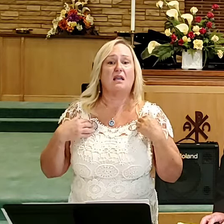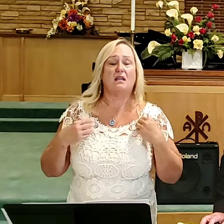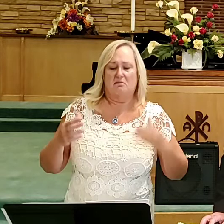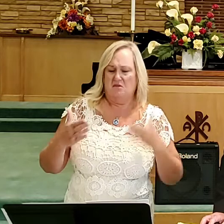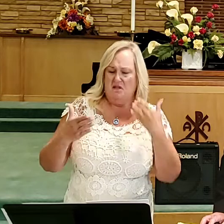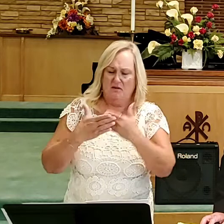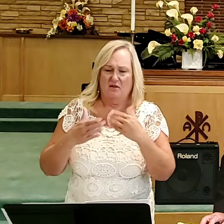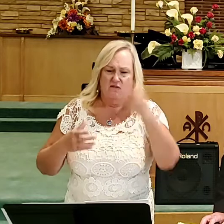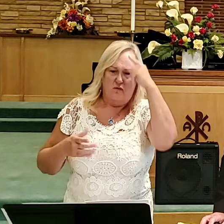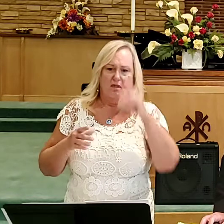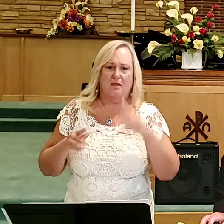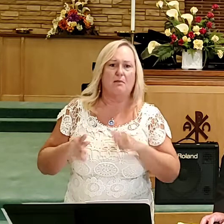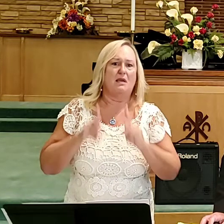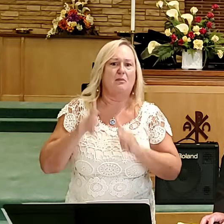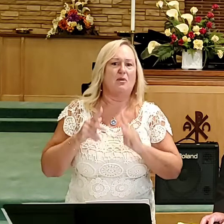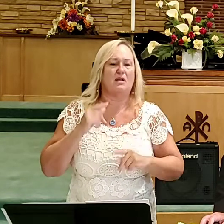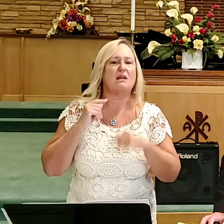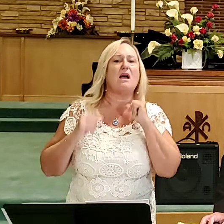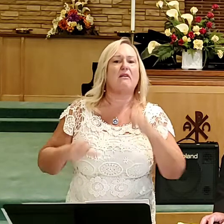to turn stones into bread.